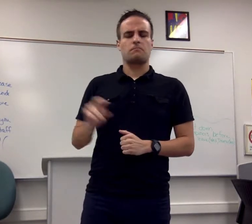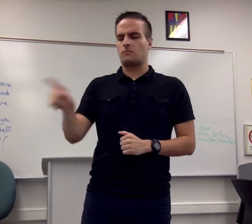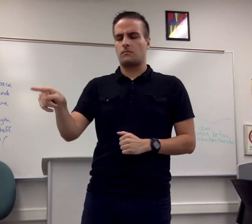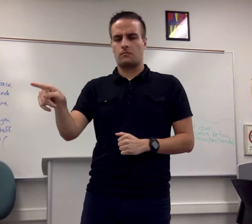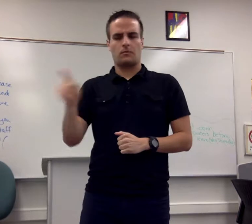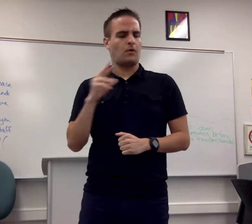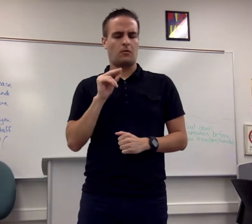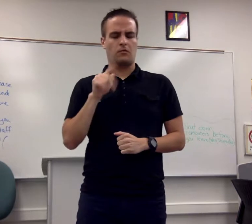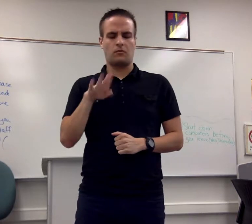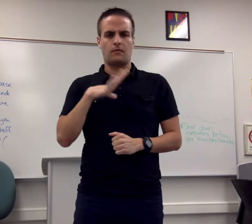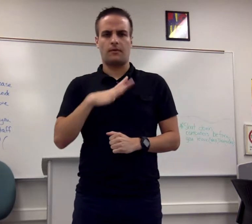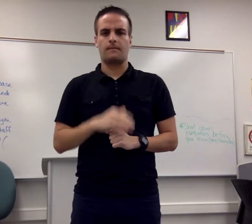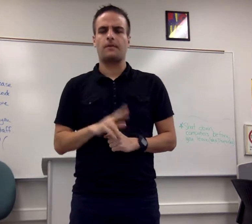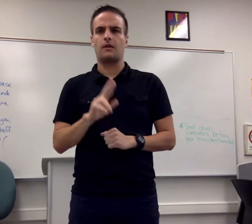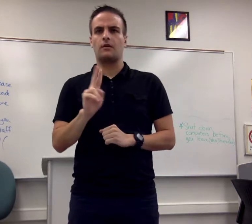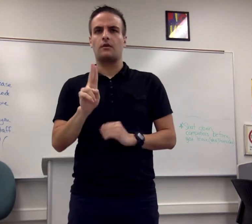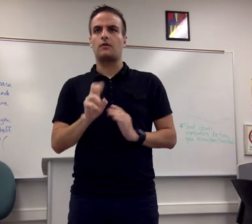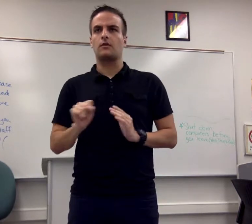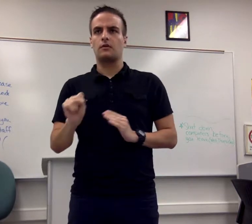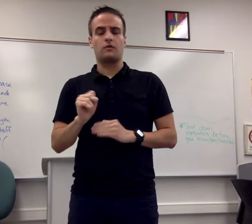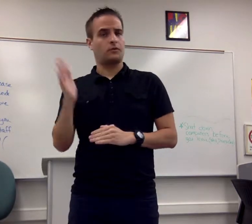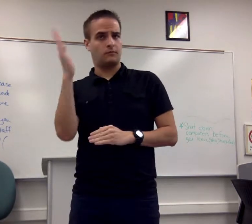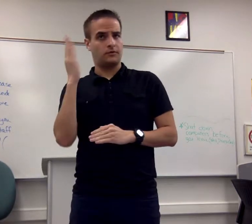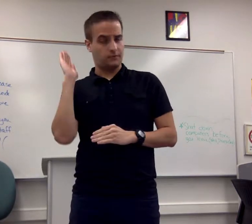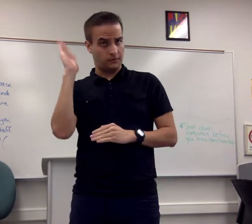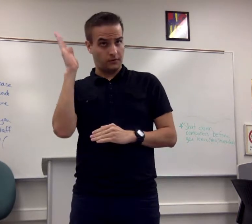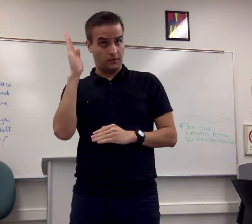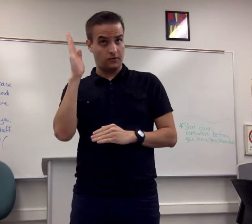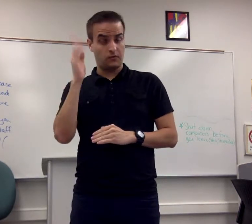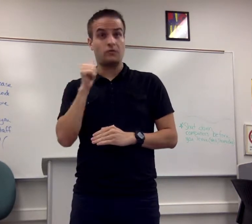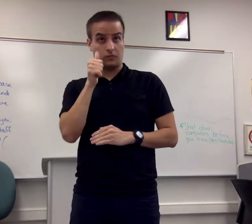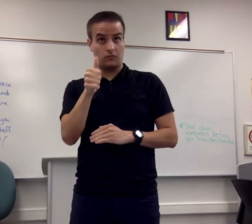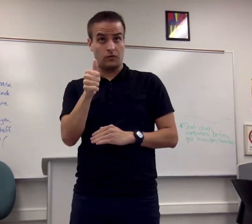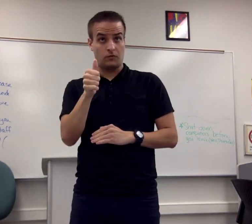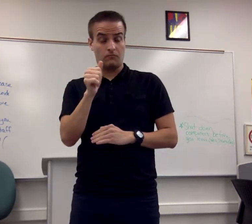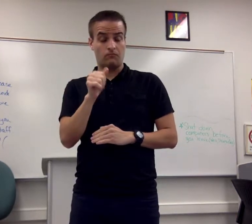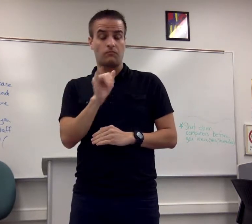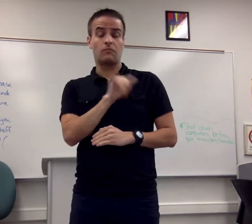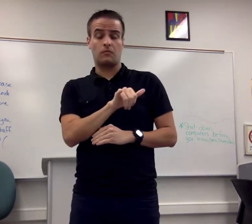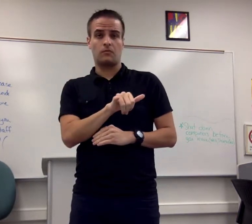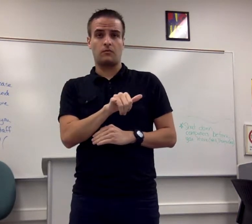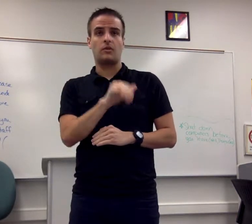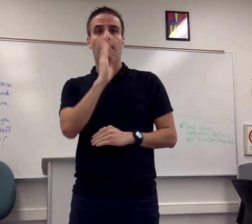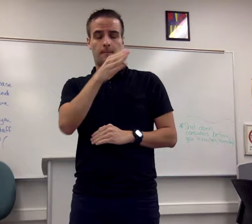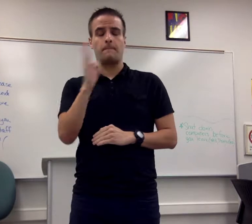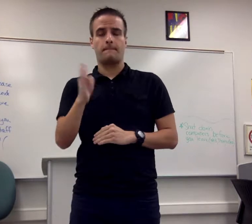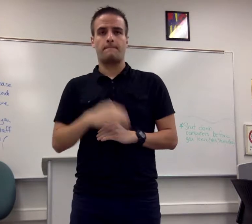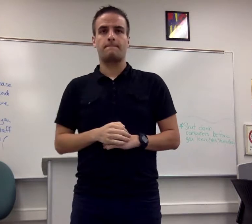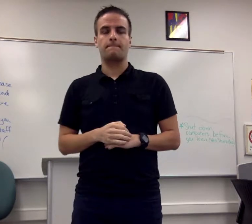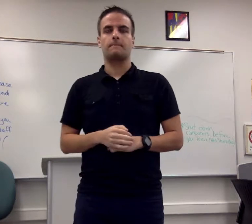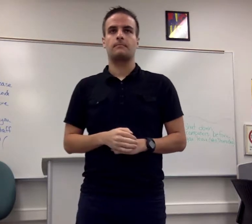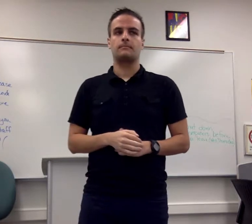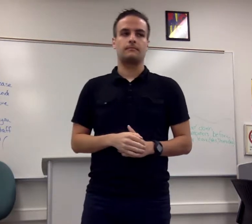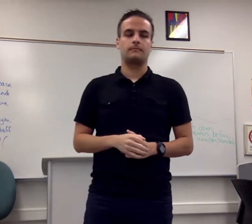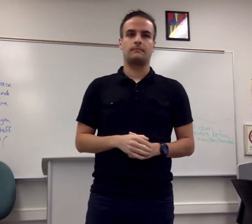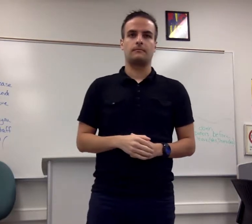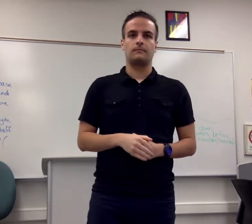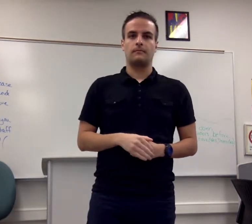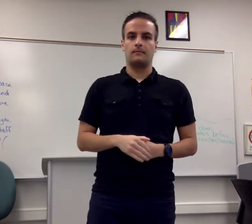you now. The USF presentation tomorrow, that will be through Blackboard Collaborate. And